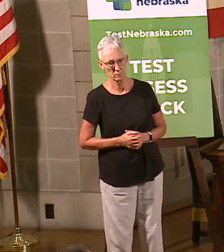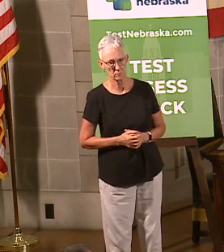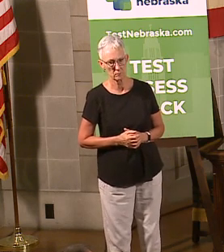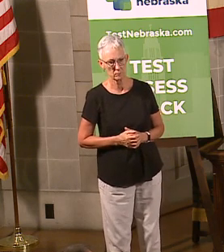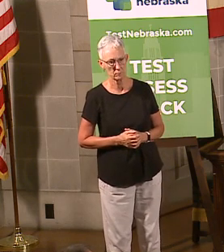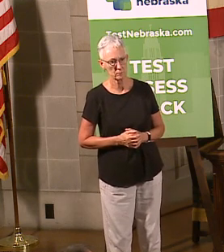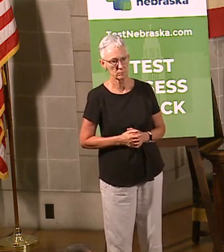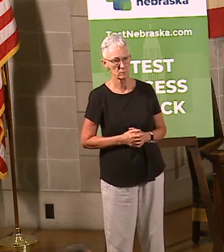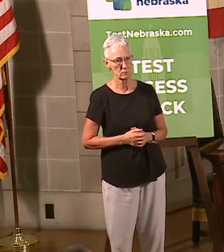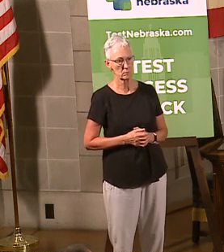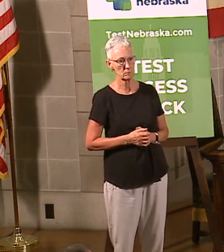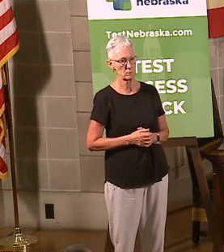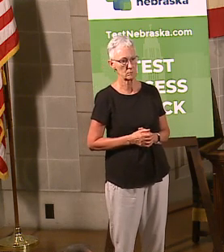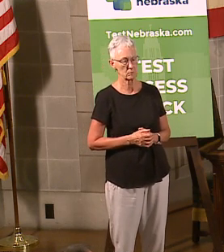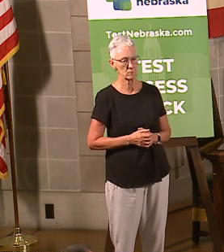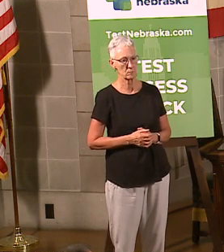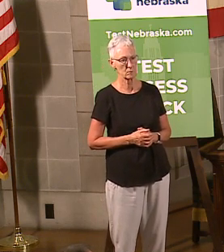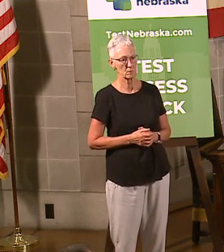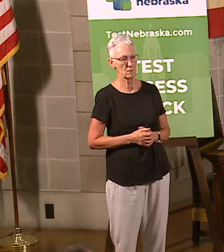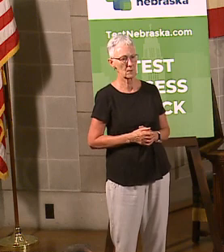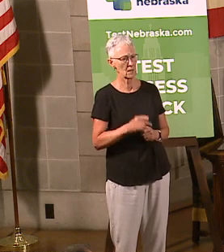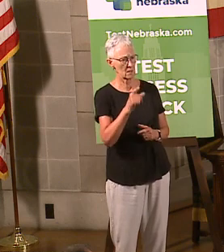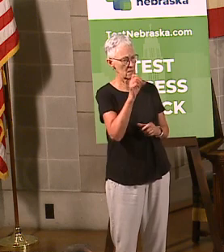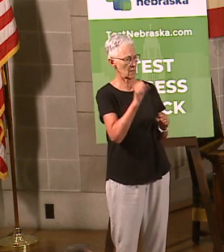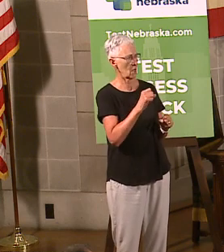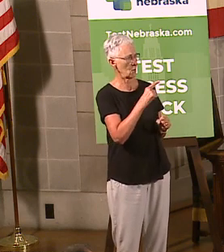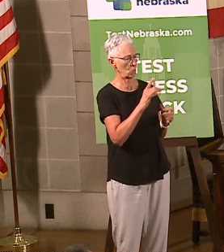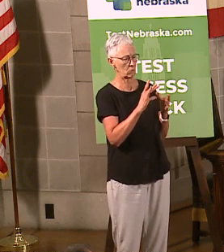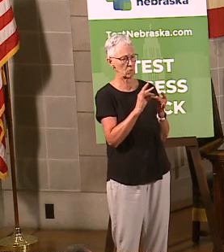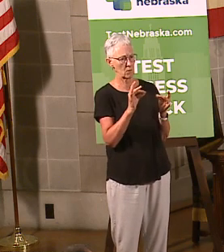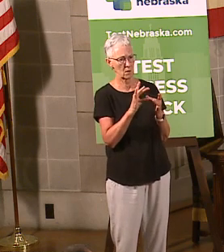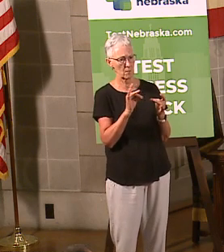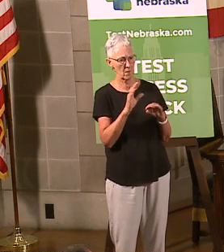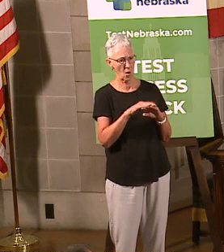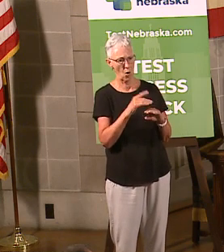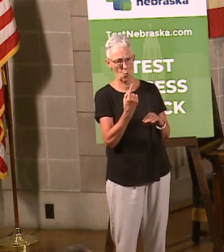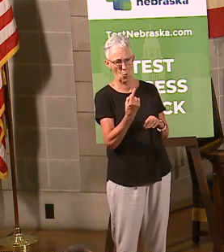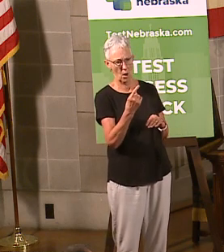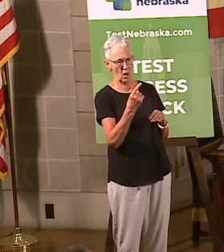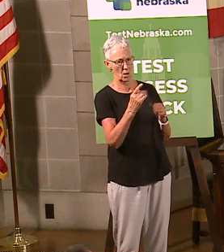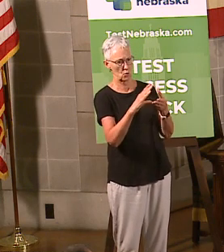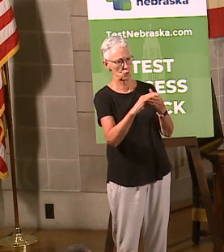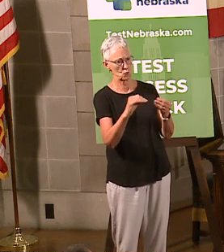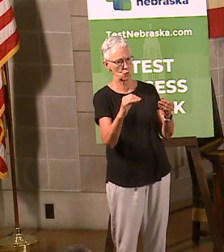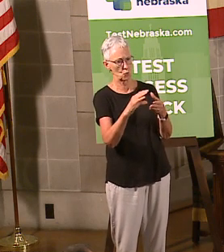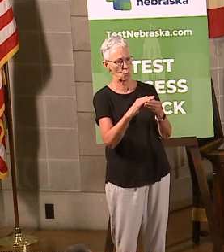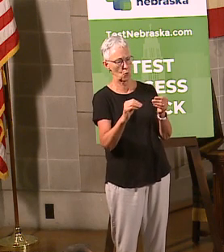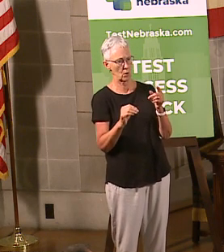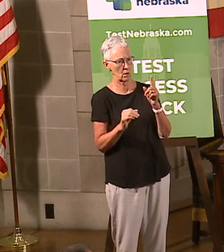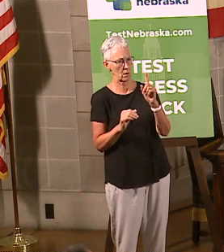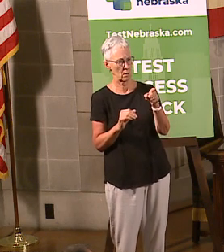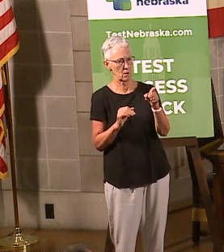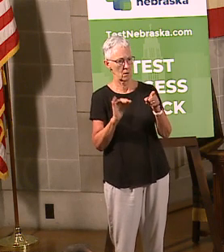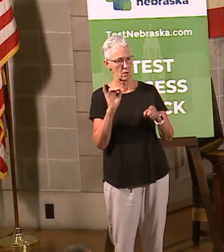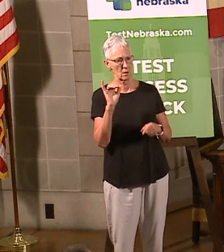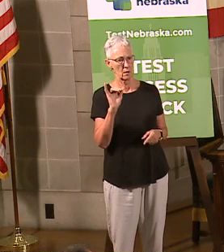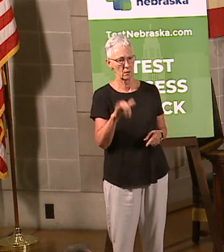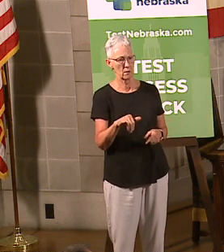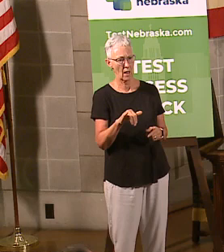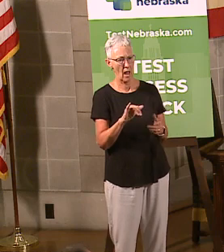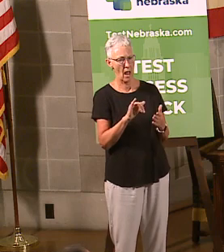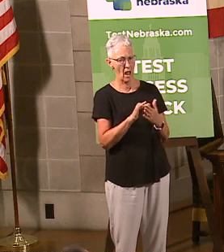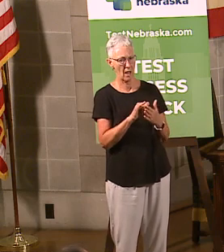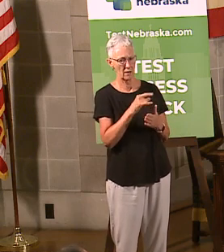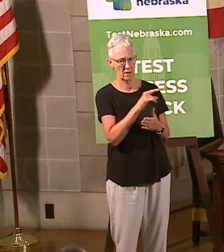of the issues that was raised was the use of the extractor that's being used is normally used for plants